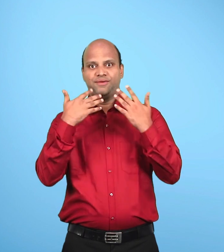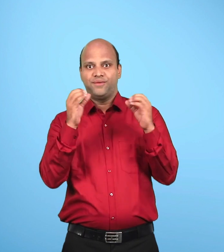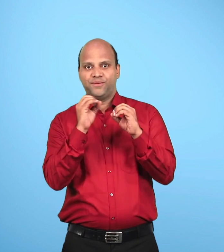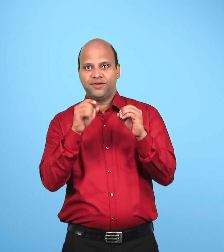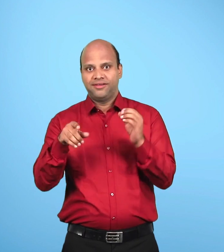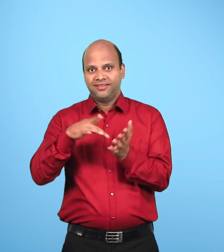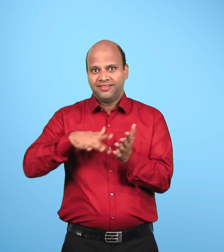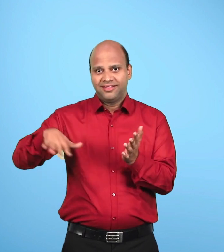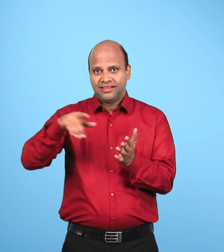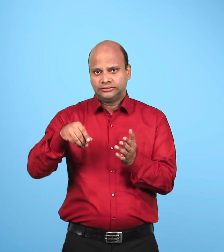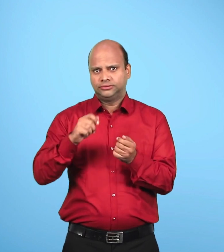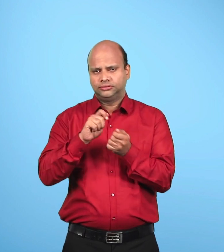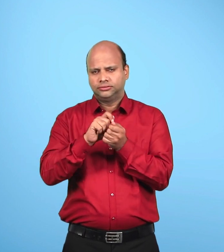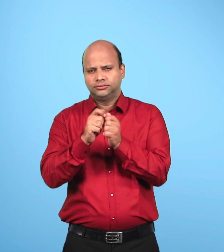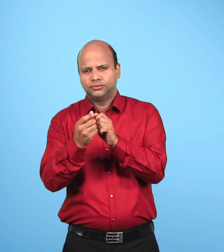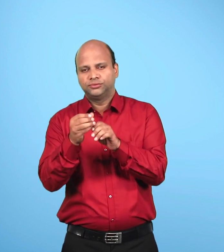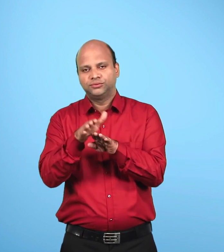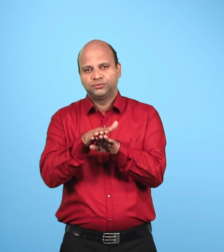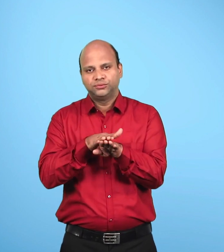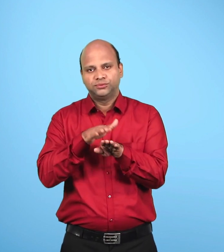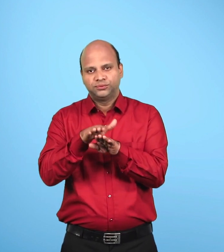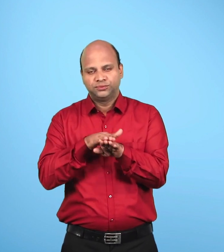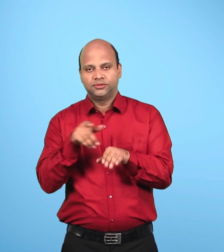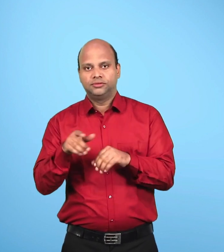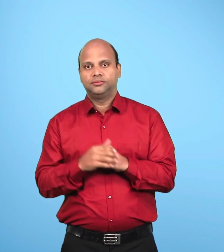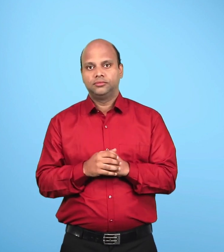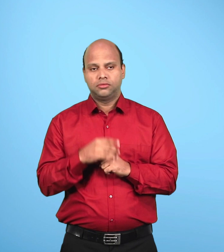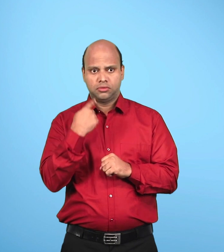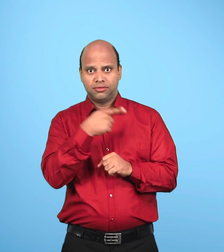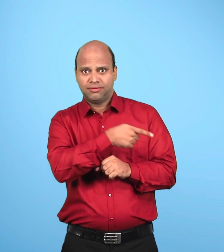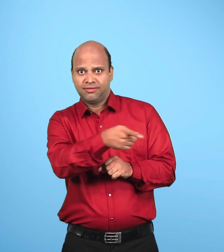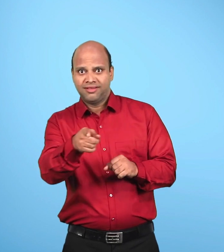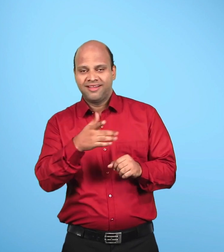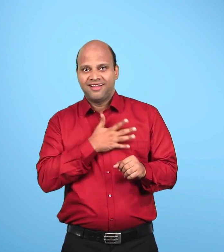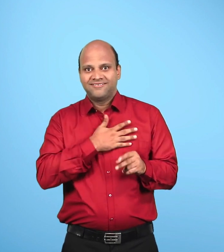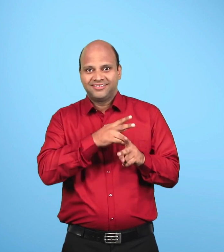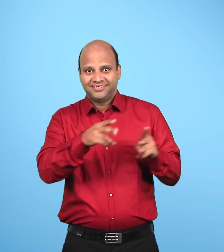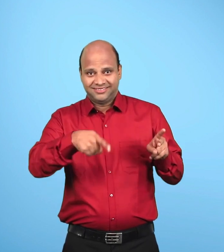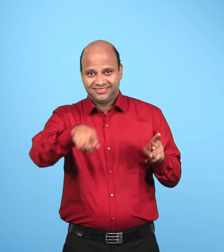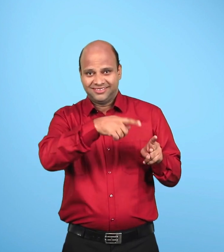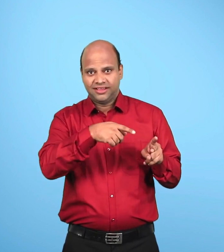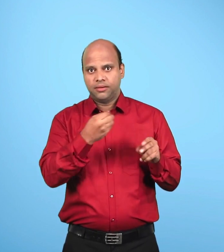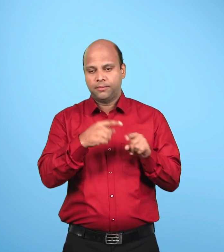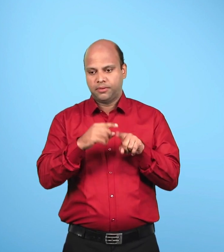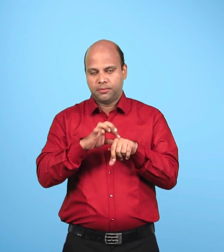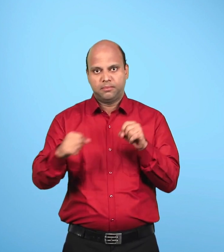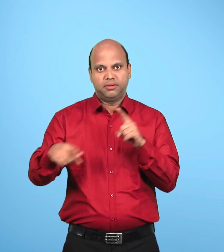abiotic factors of a region also change very slowly. Those organisms which cannot adapt to